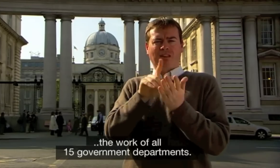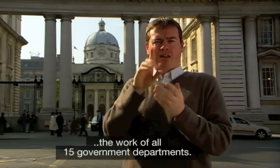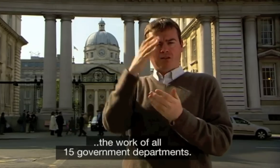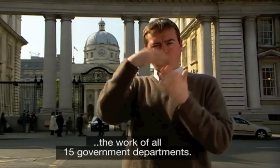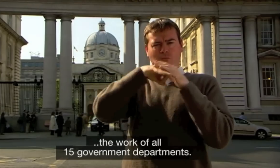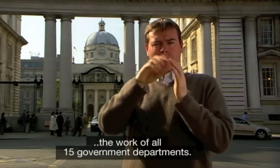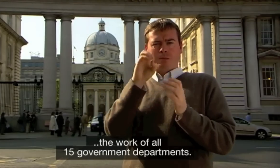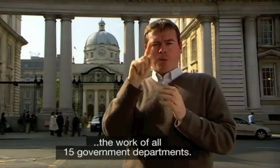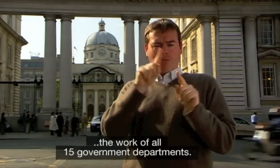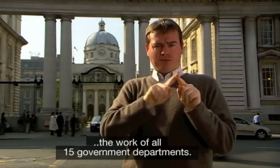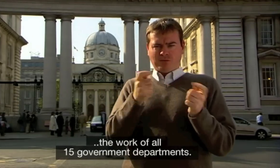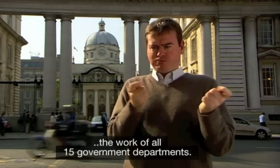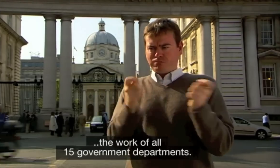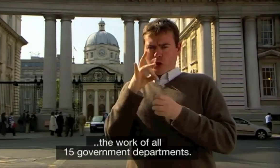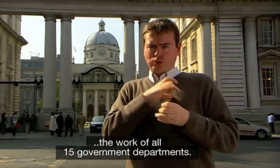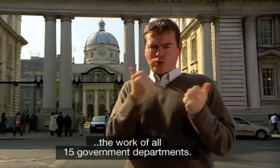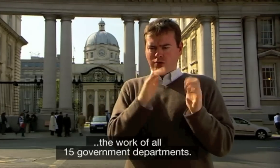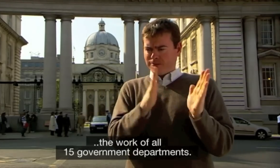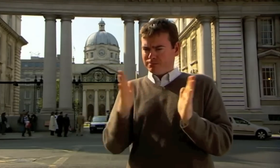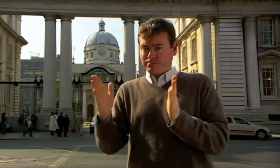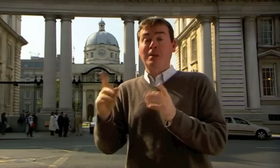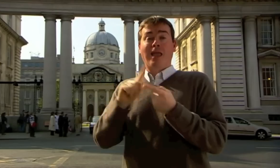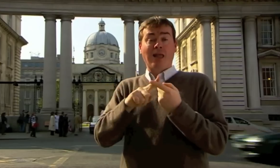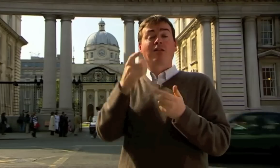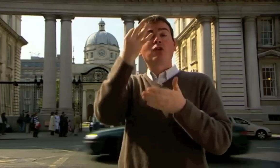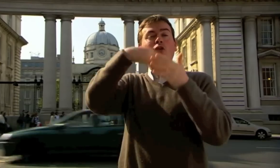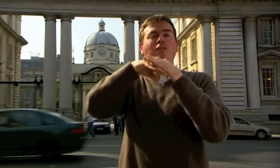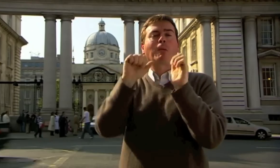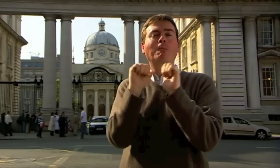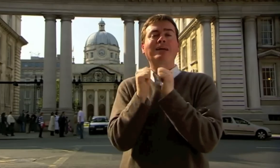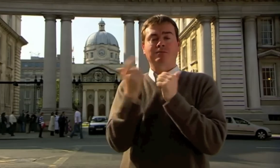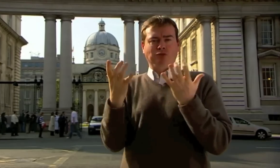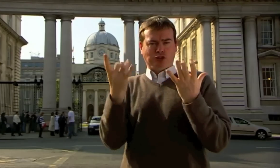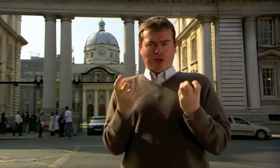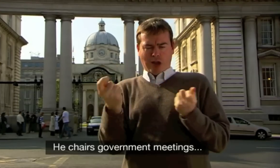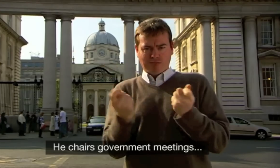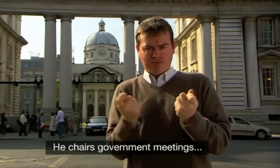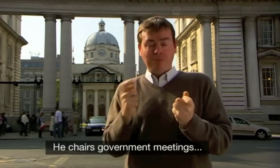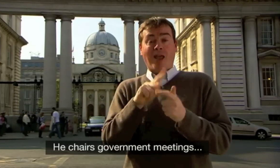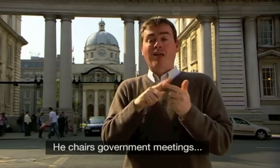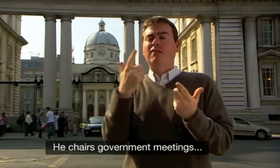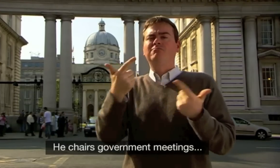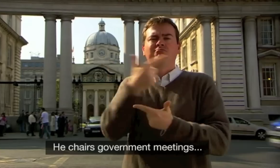15 government departments. he chairs government meetings.